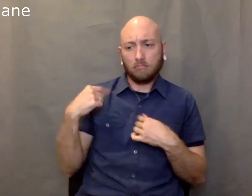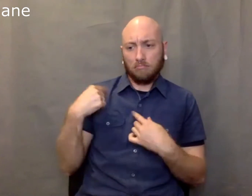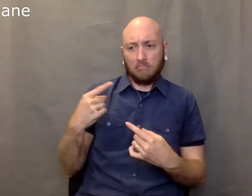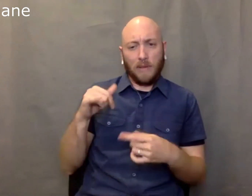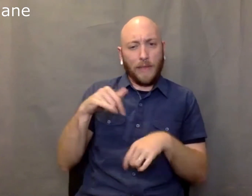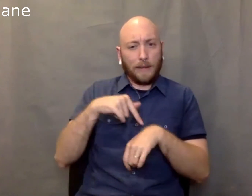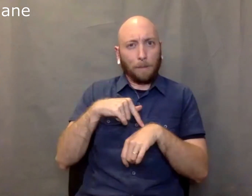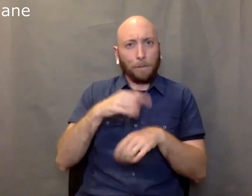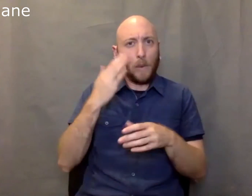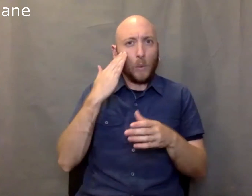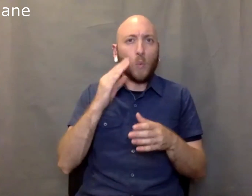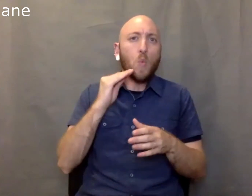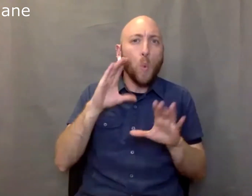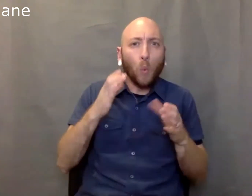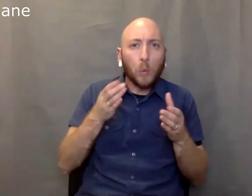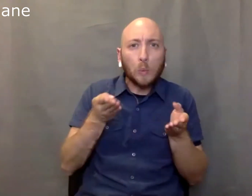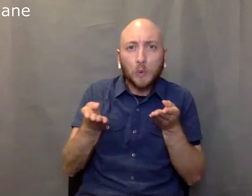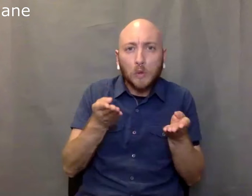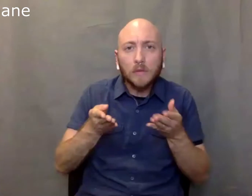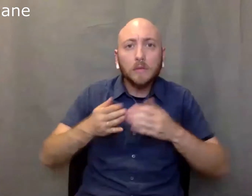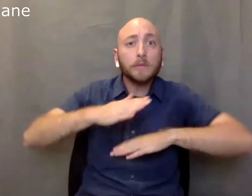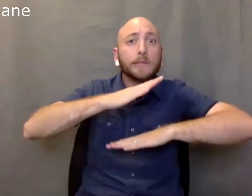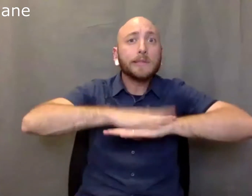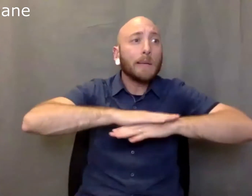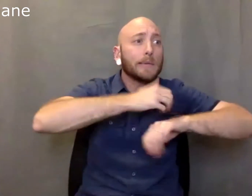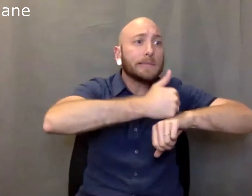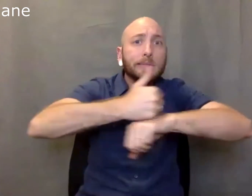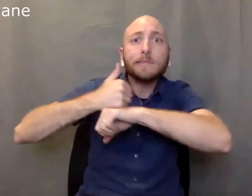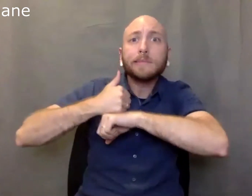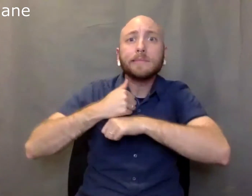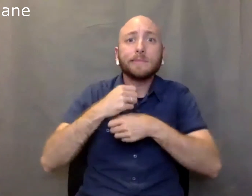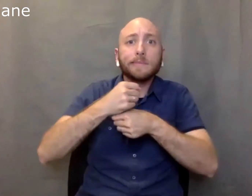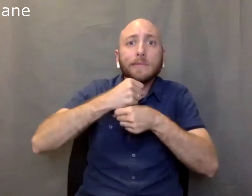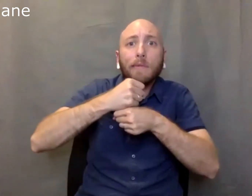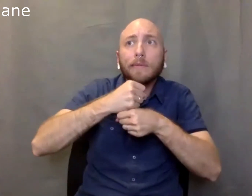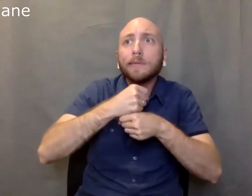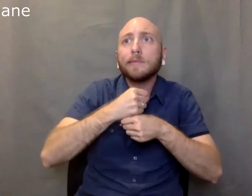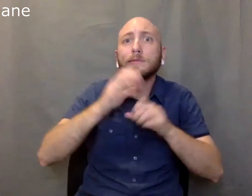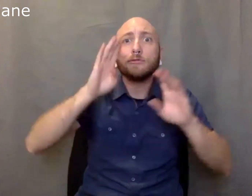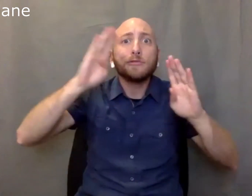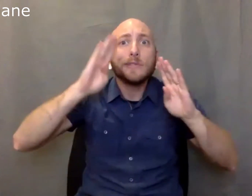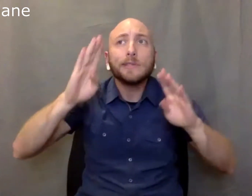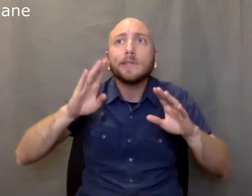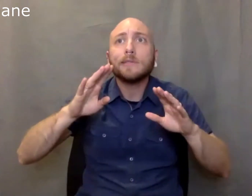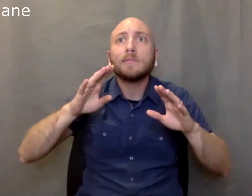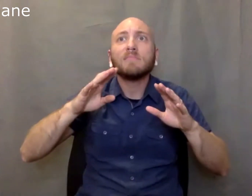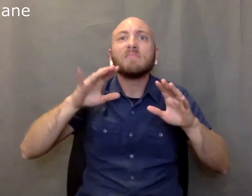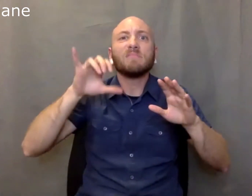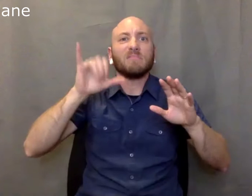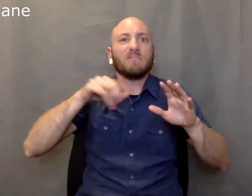up the tables and doing the coffee and being the greeter and sharing or whatever it was. And that was really great. I